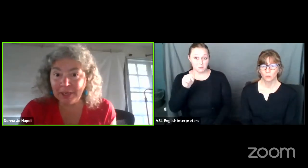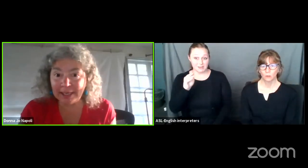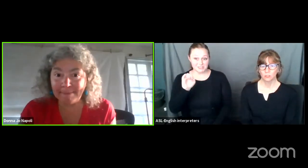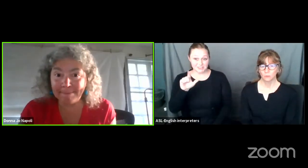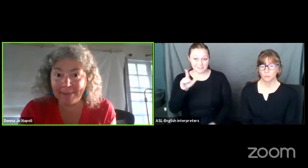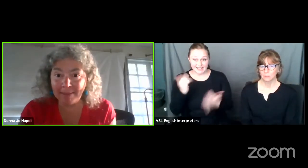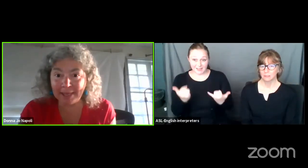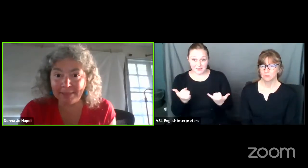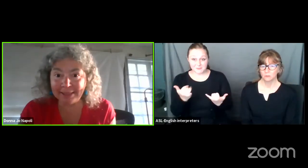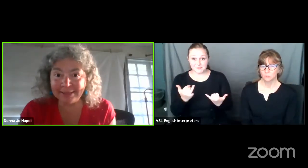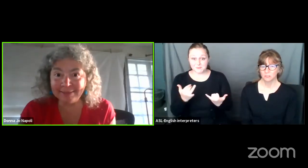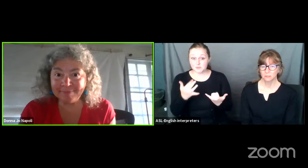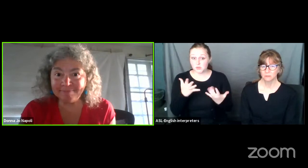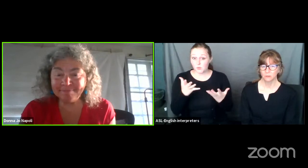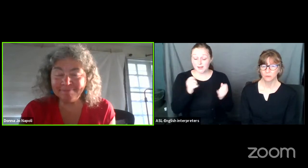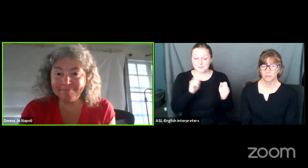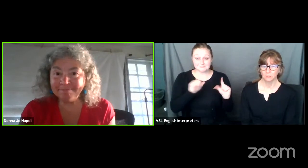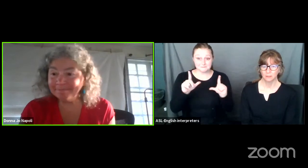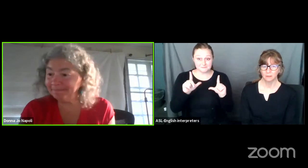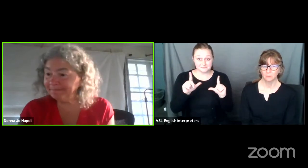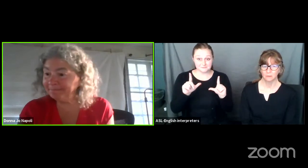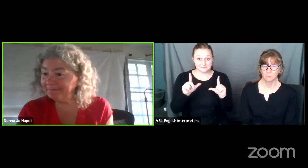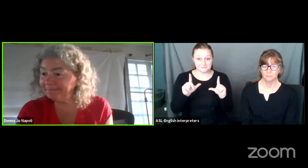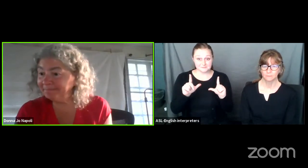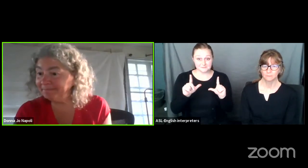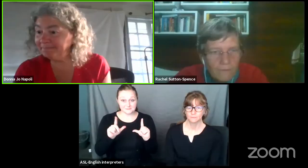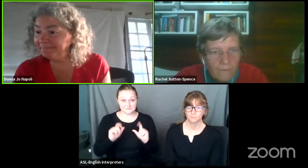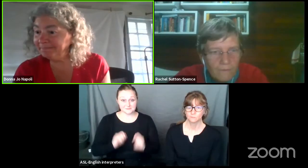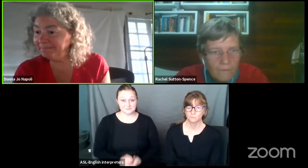Rachel, do you want to pop up?